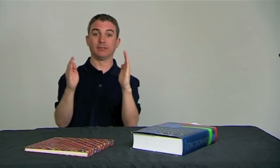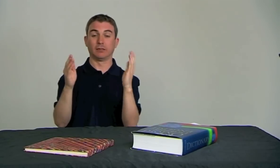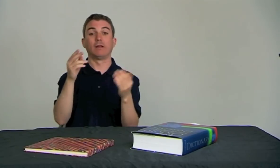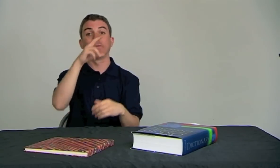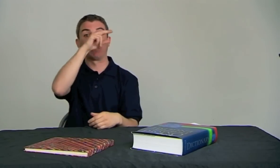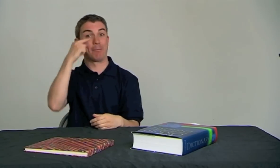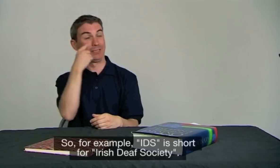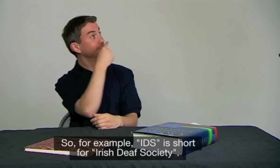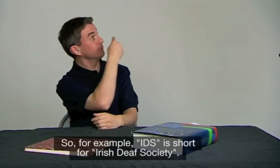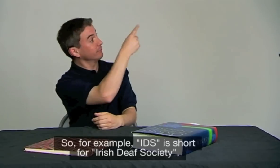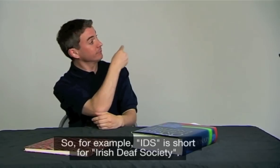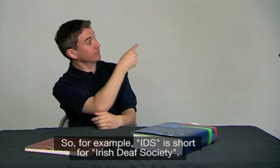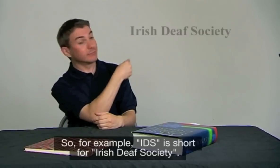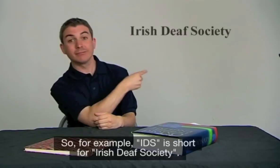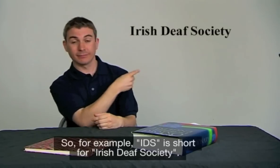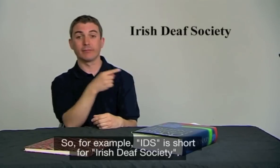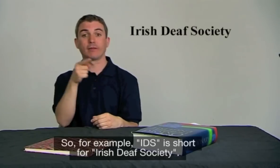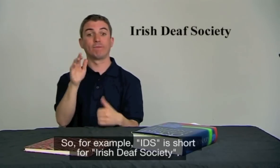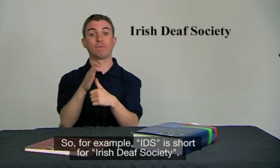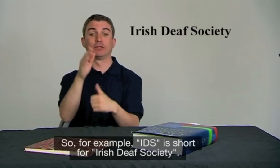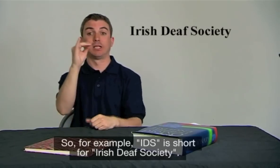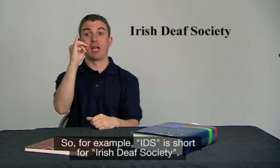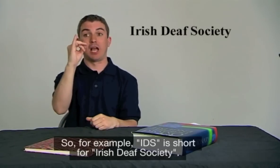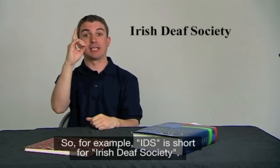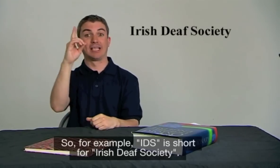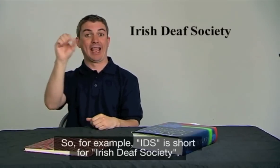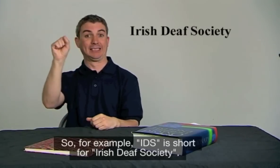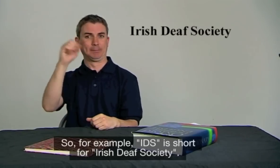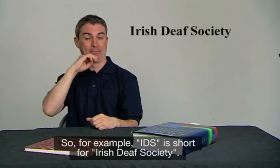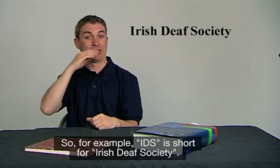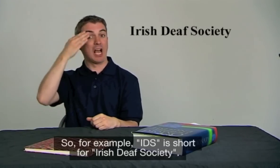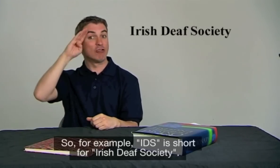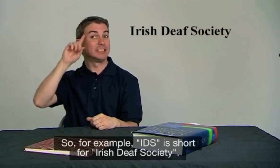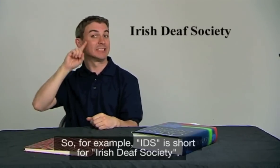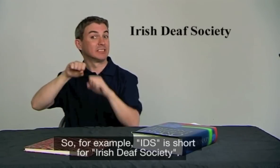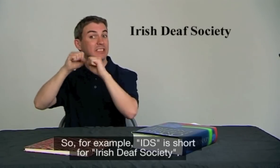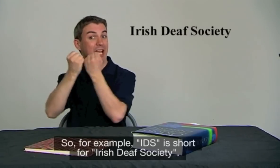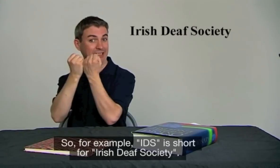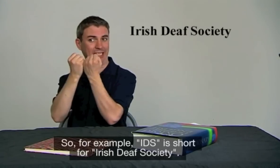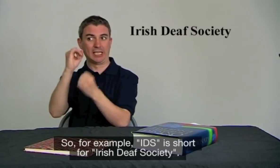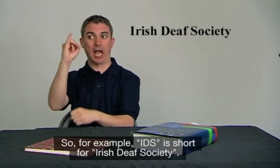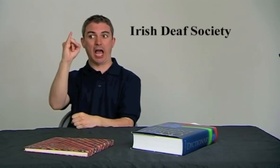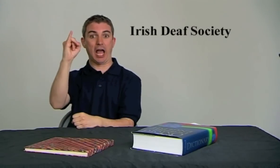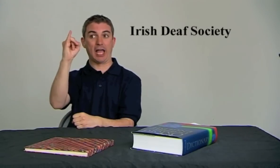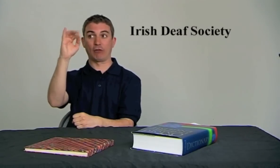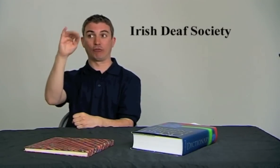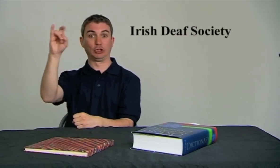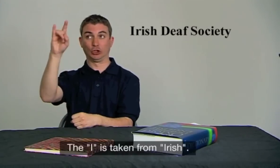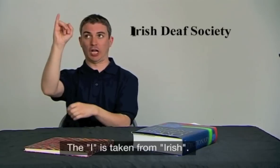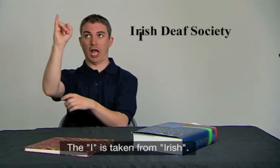So, for example, IDS is short for Irish Deaf Society. The I is